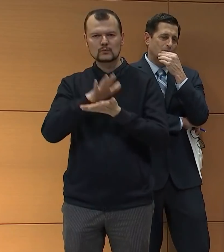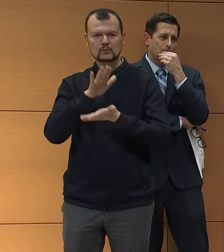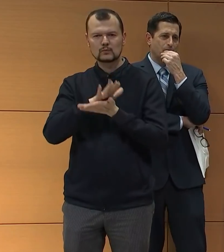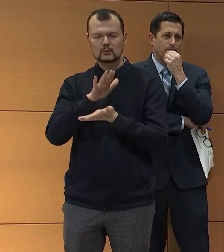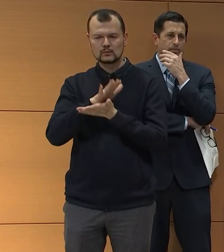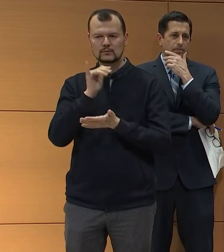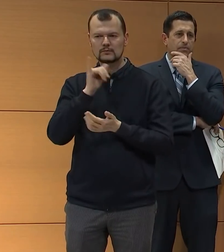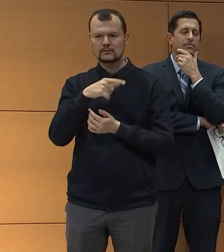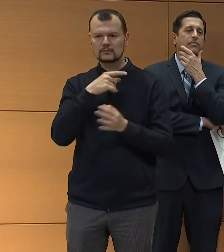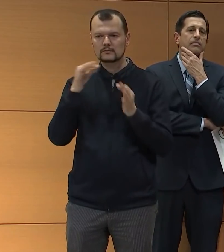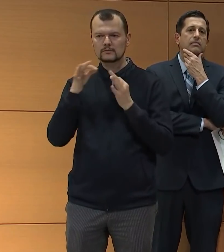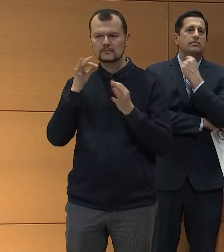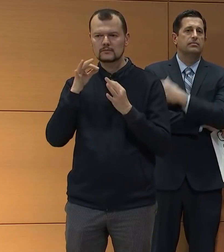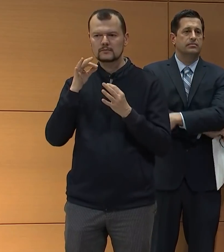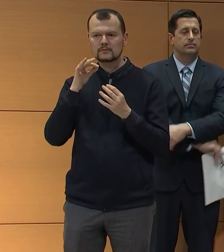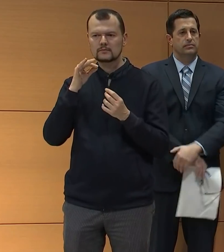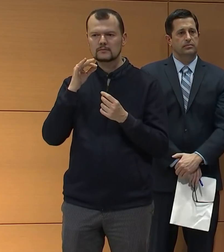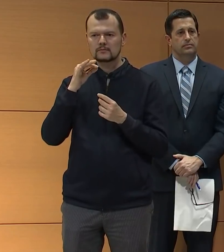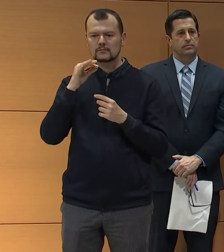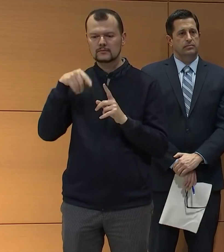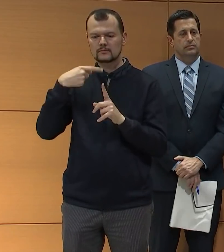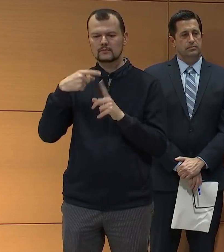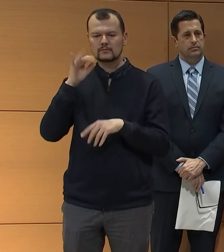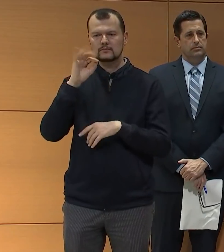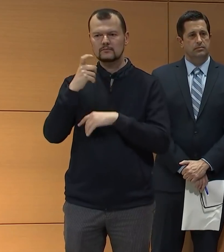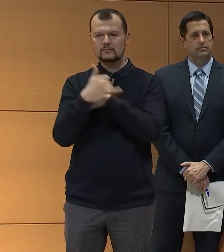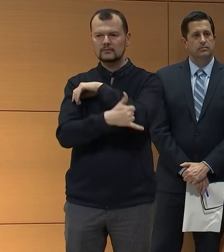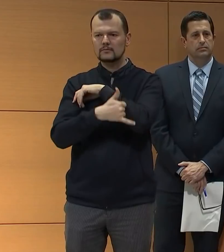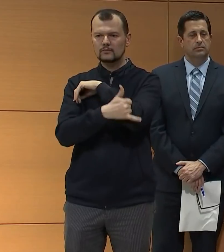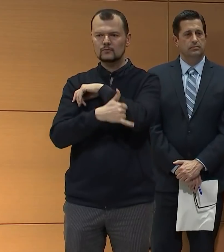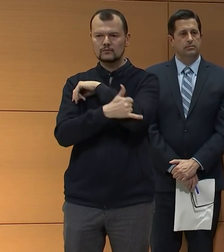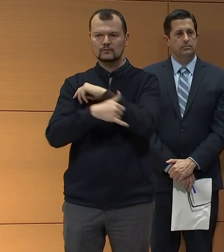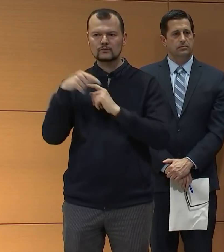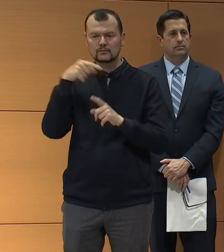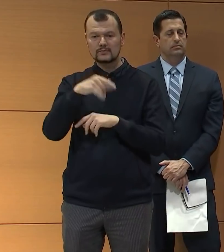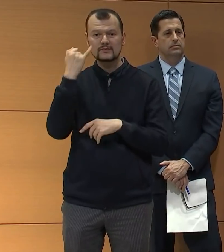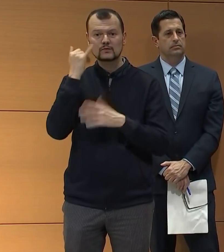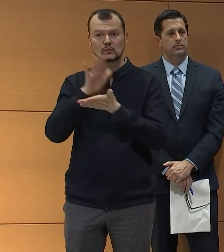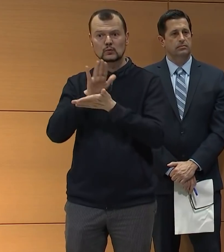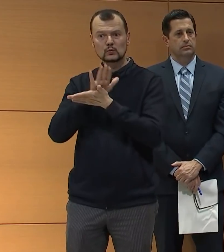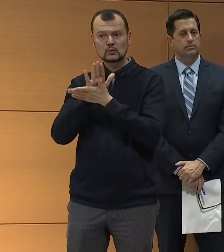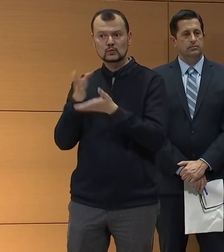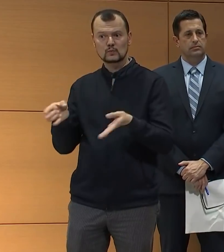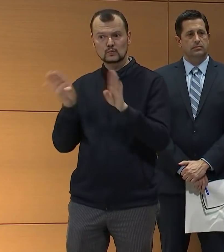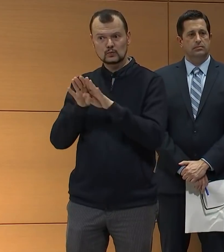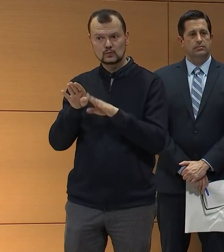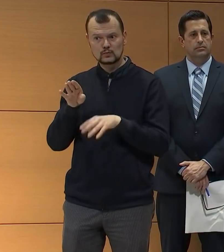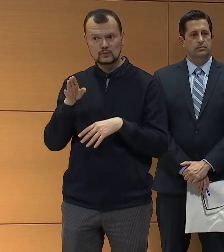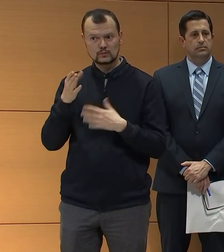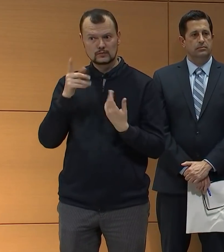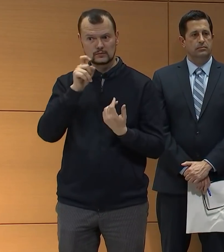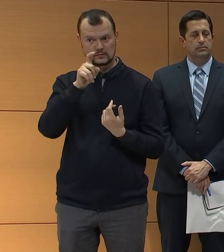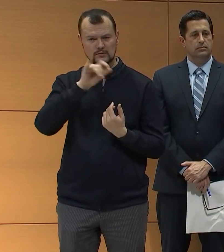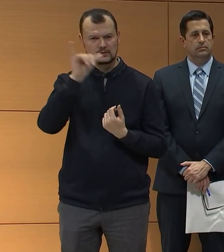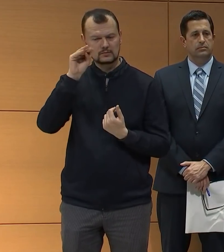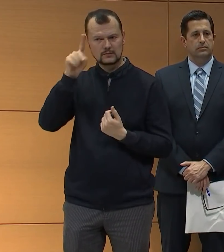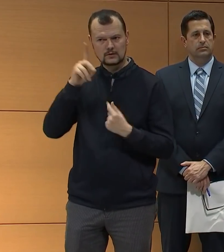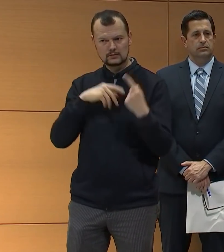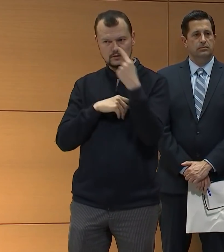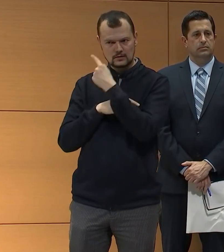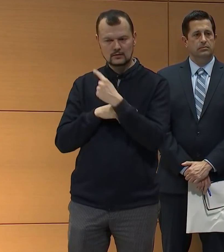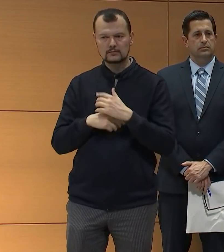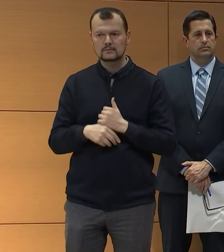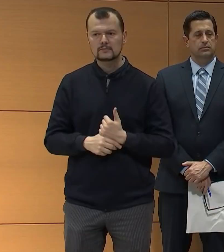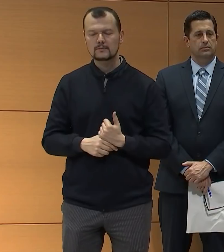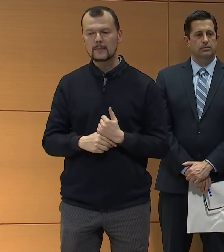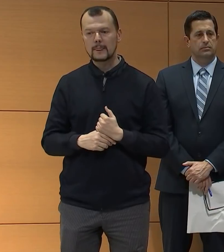Fairfax County Public Schools not closing in light of Maryland and other locations. It is becoming uncomfortable to be a Fairfax County public school